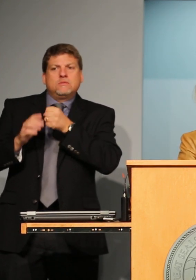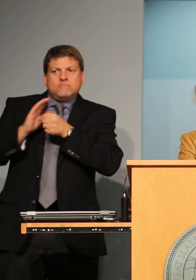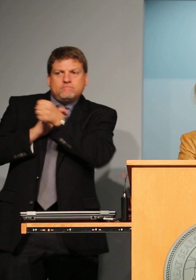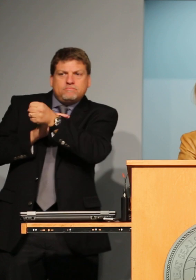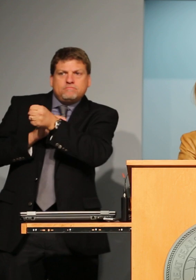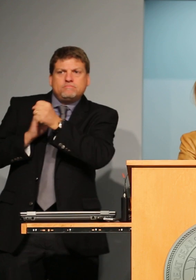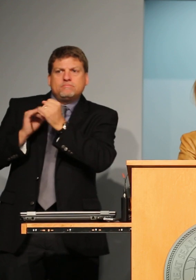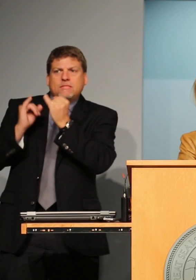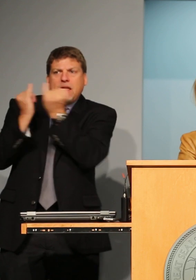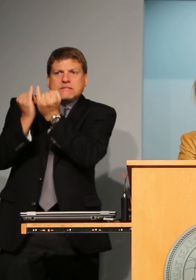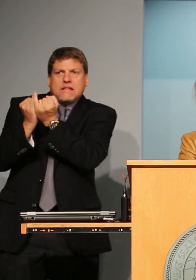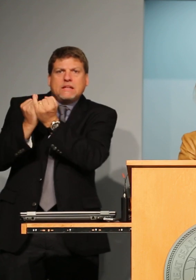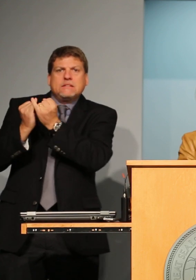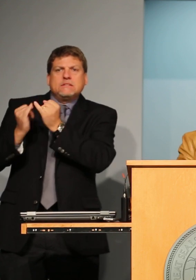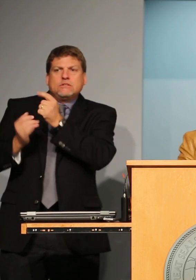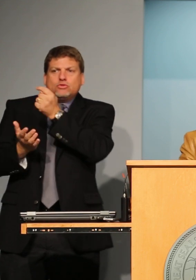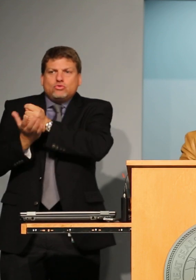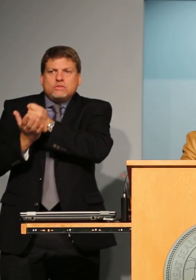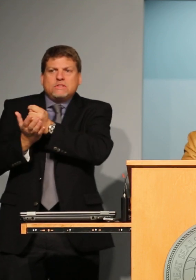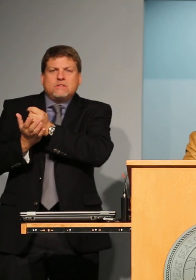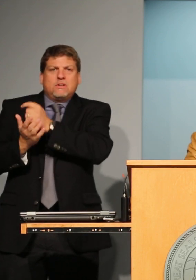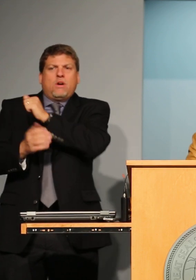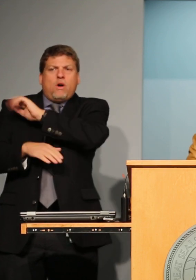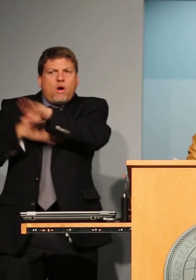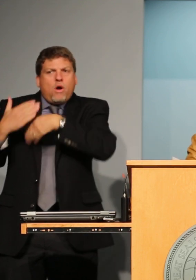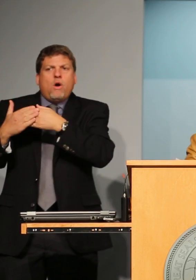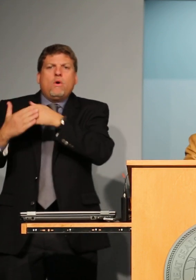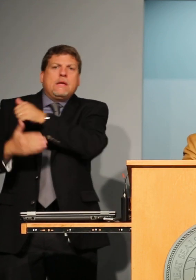and the treatment of Ebola patients.